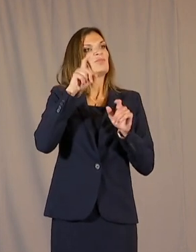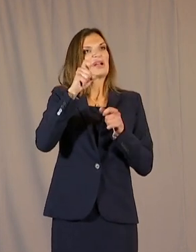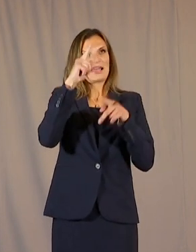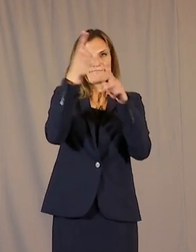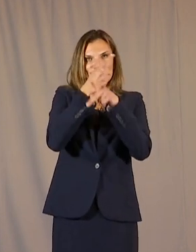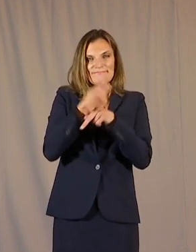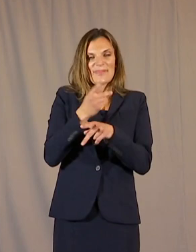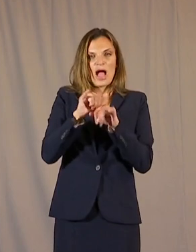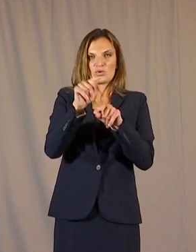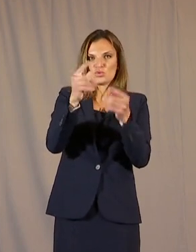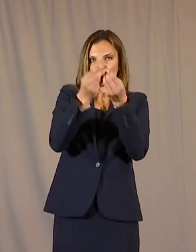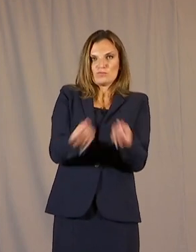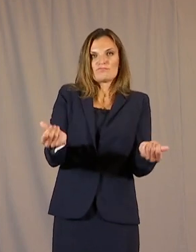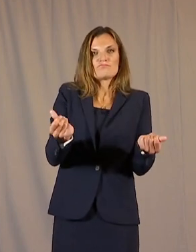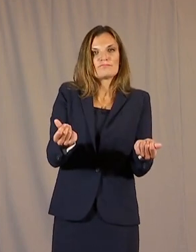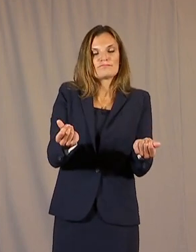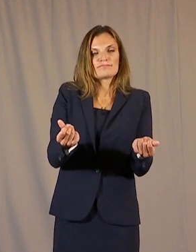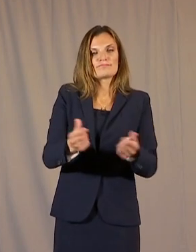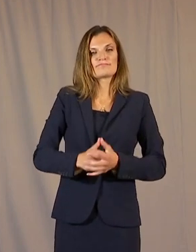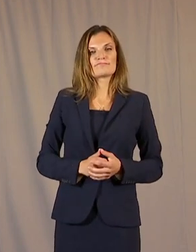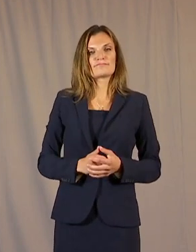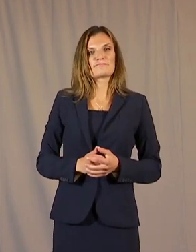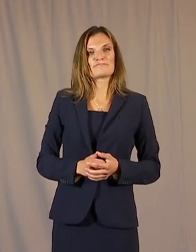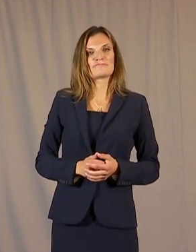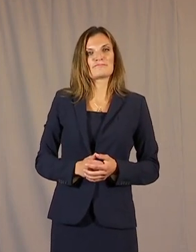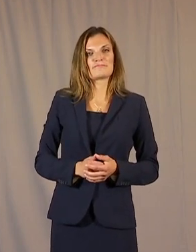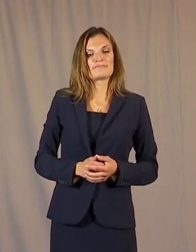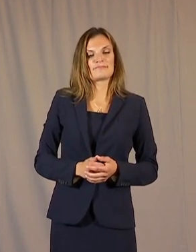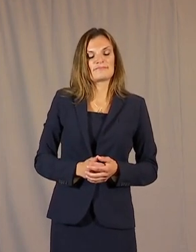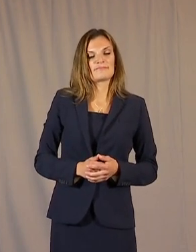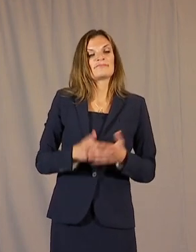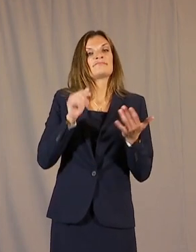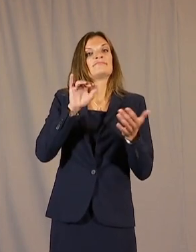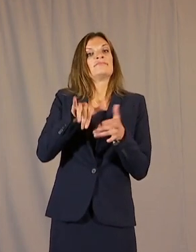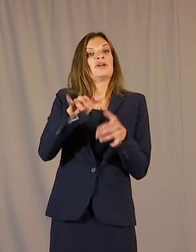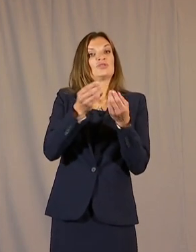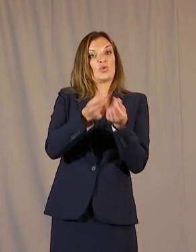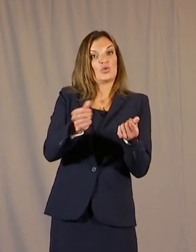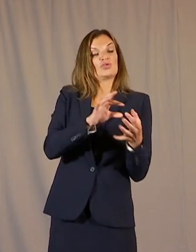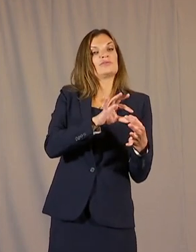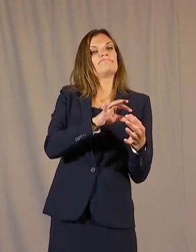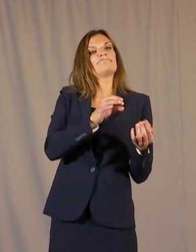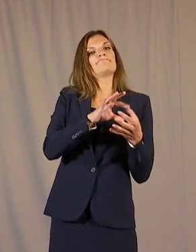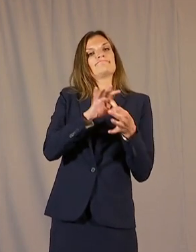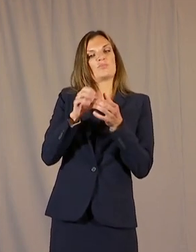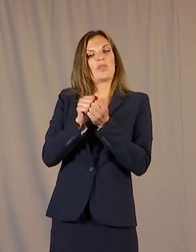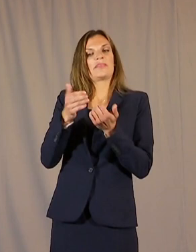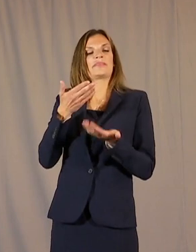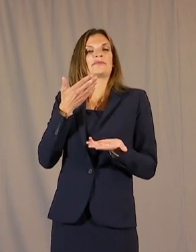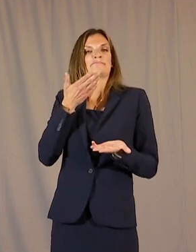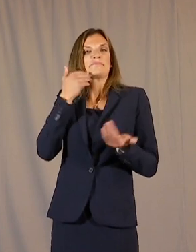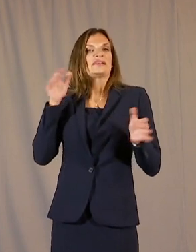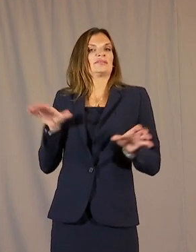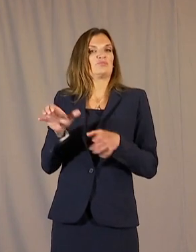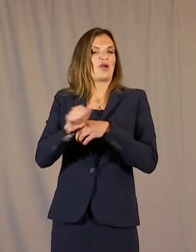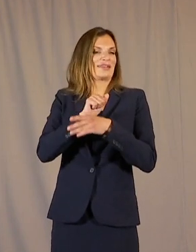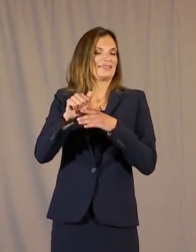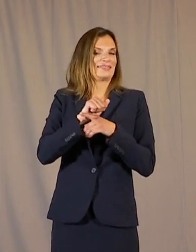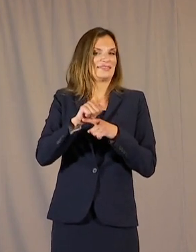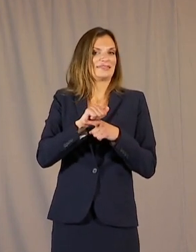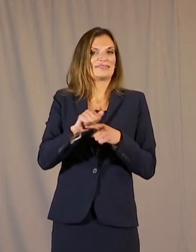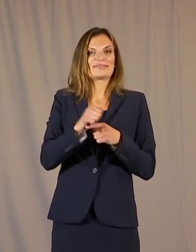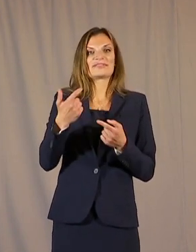and then we'll end with those solutions and best practices before you go today. So